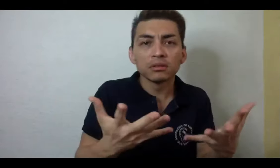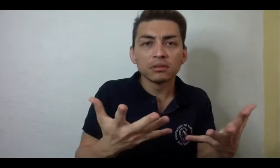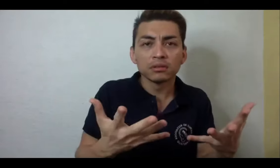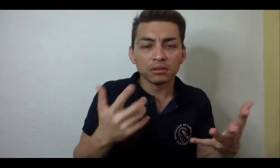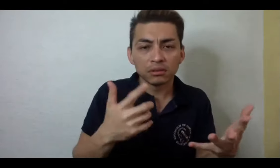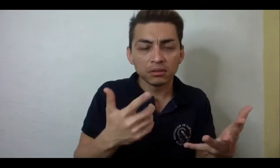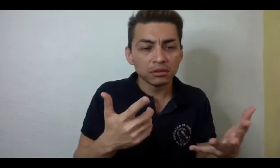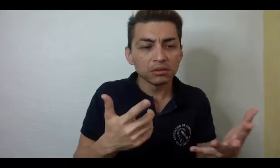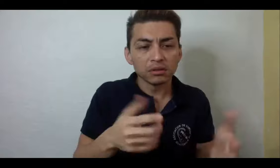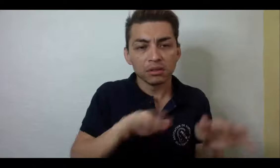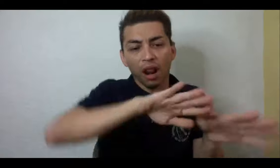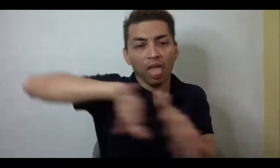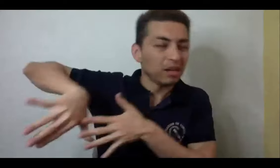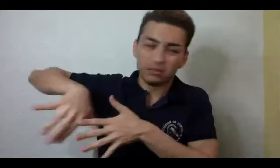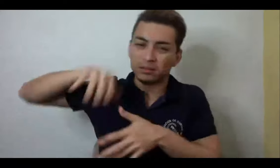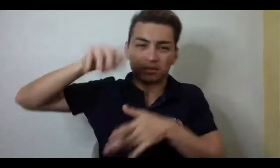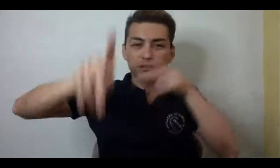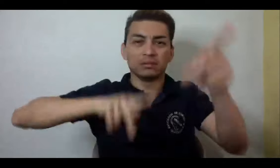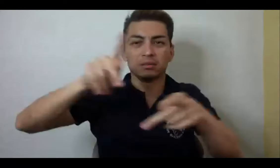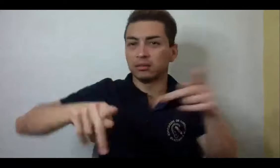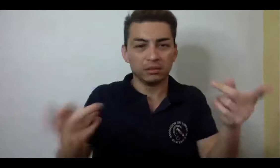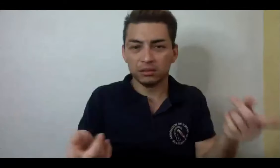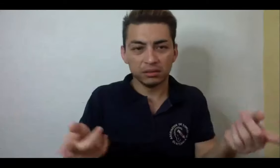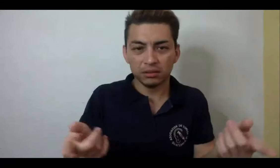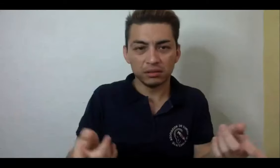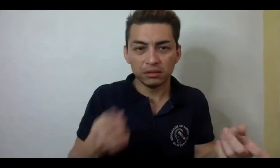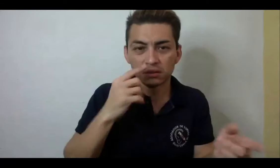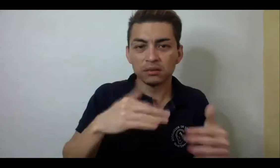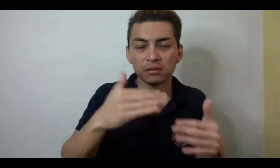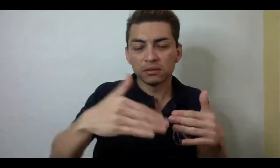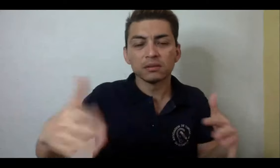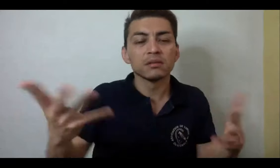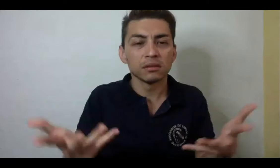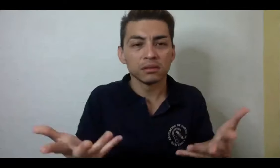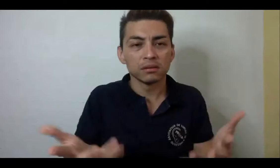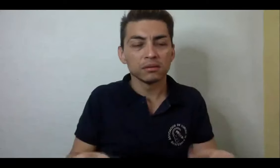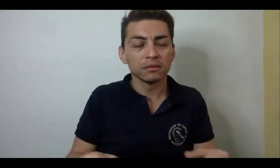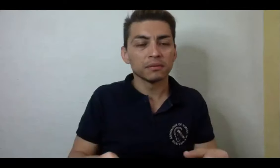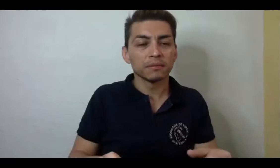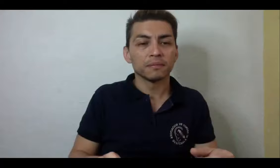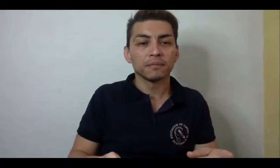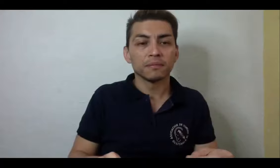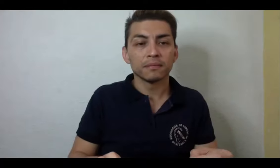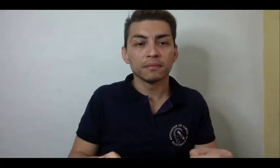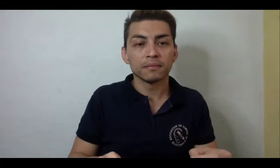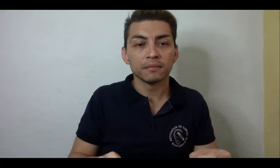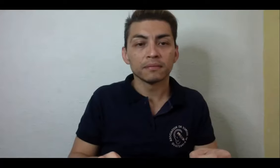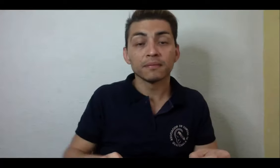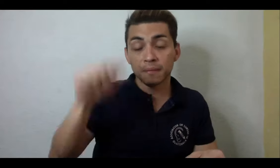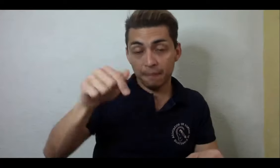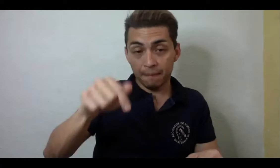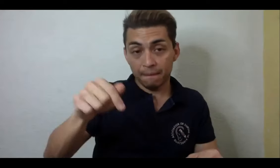people, which is also the premise on which this report is based. Ultimately, this report seeks